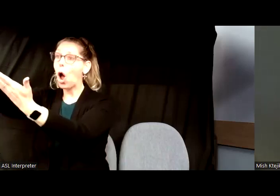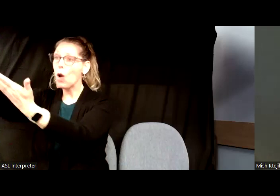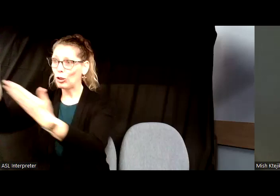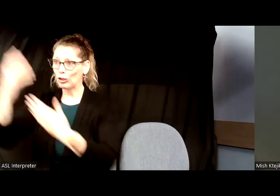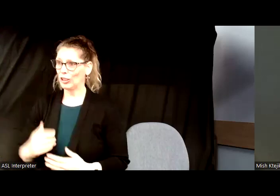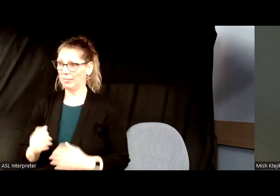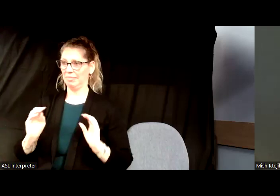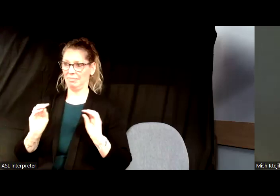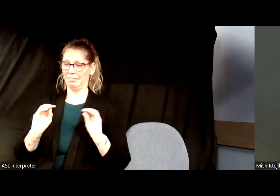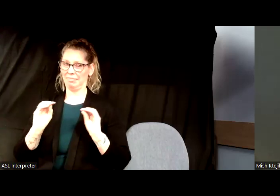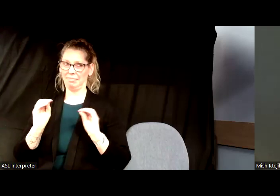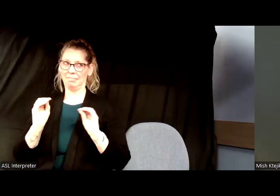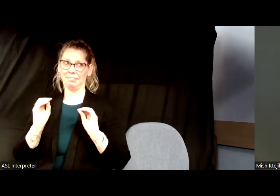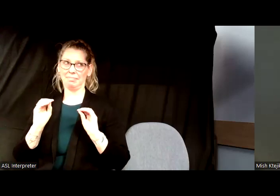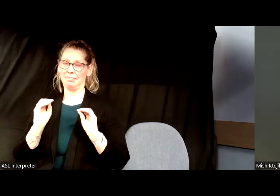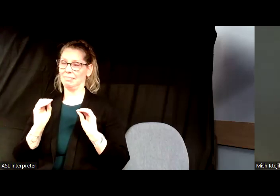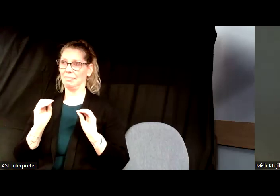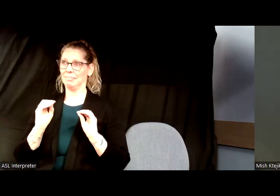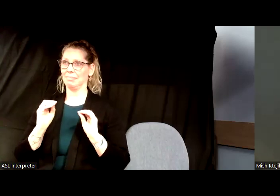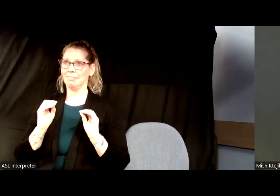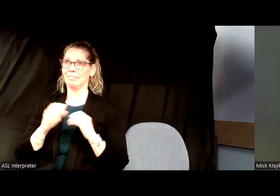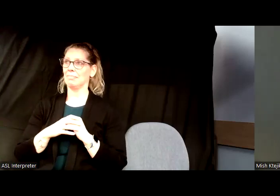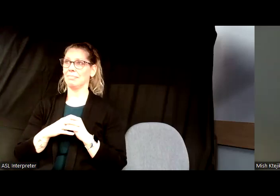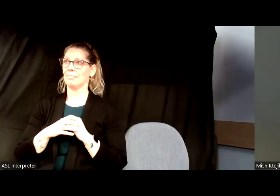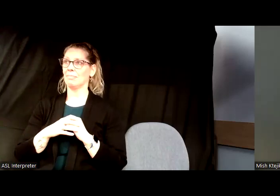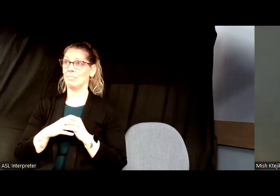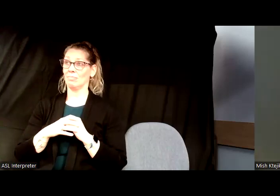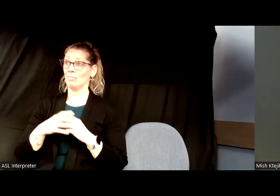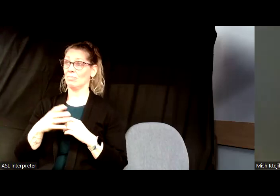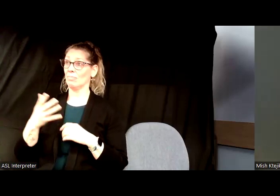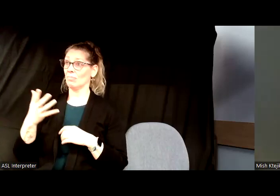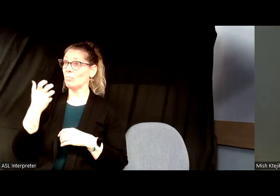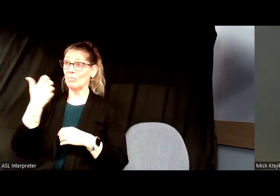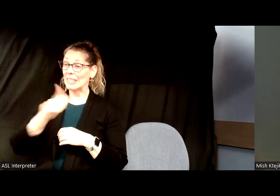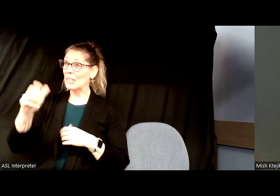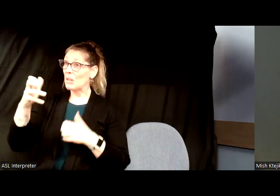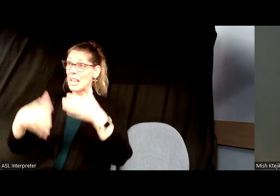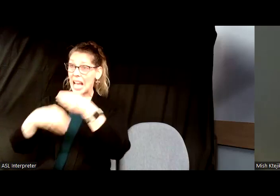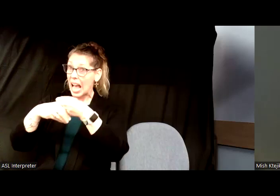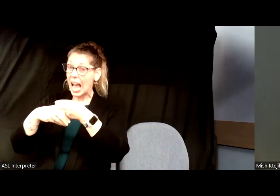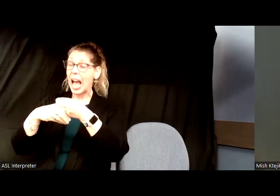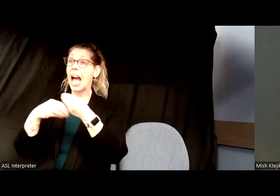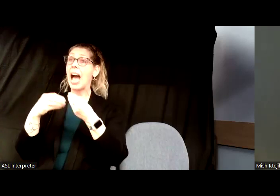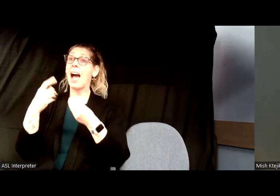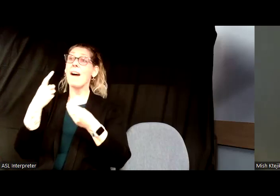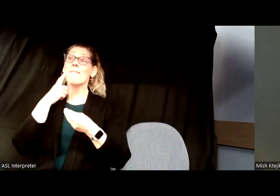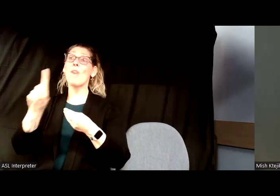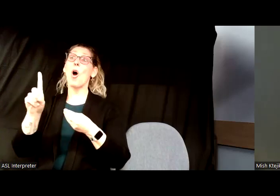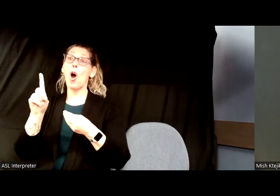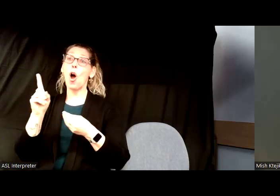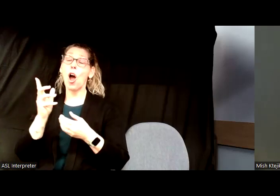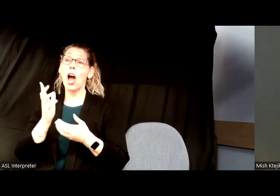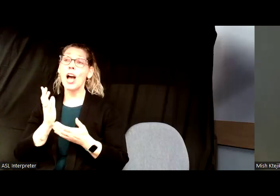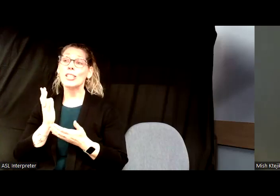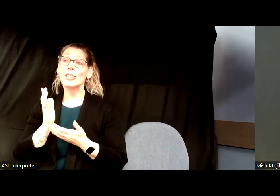Oh, suggestion. It was not an official motion, sorry. Is there anything else the members of the board would like to add before we make a